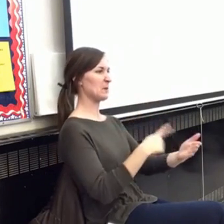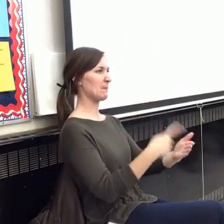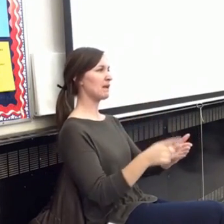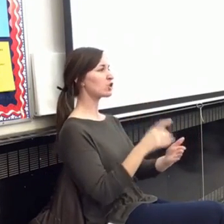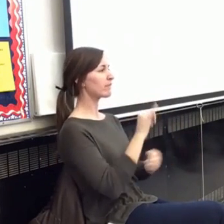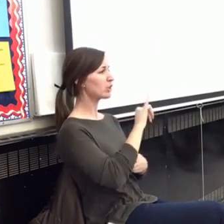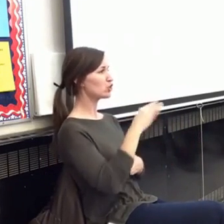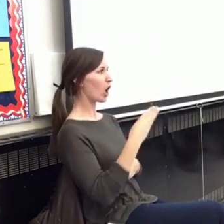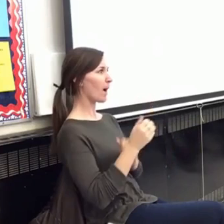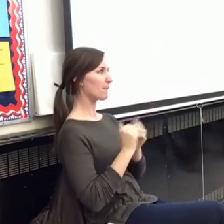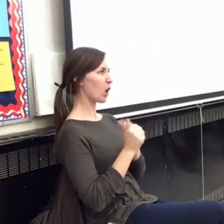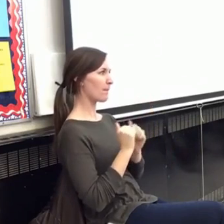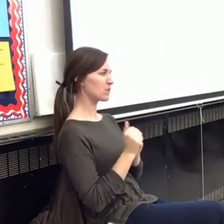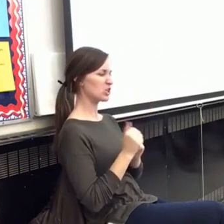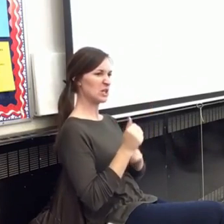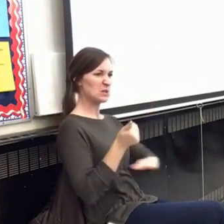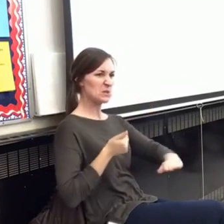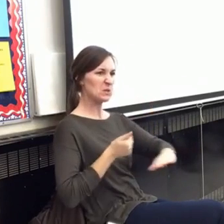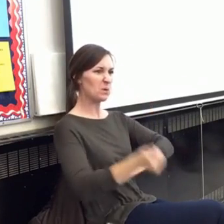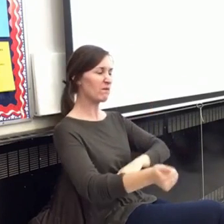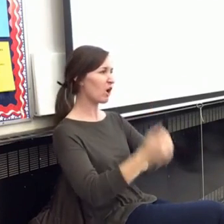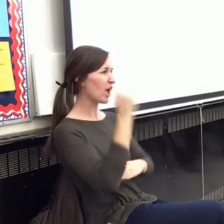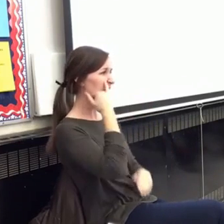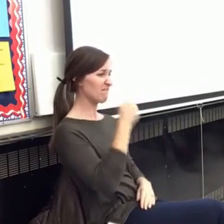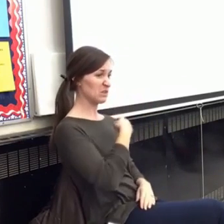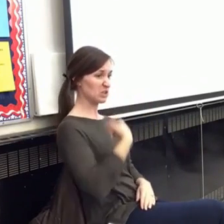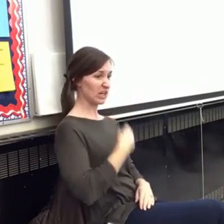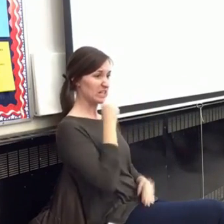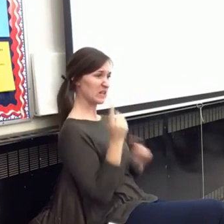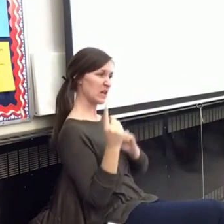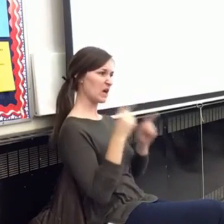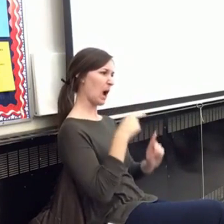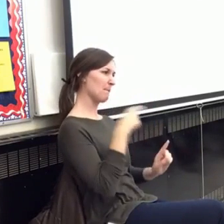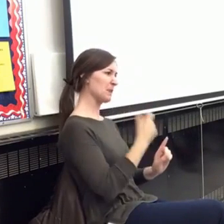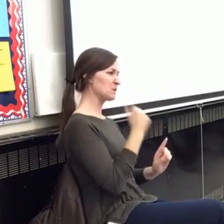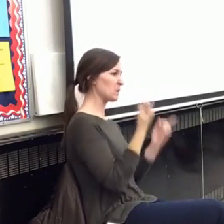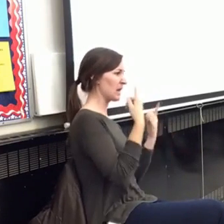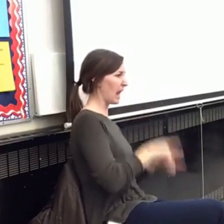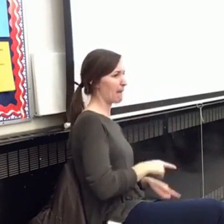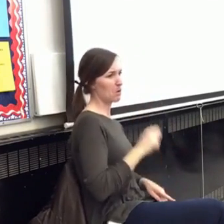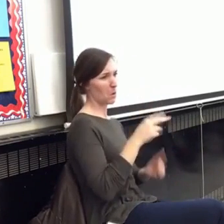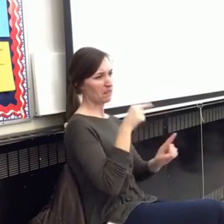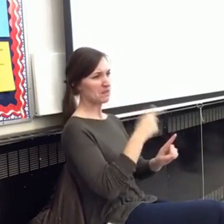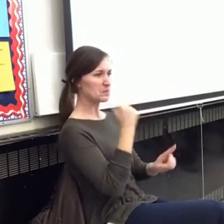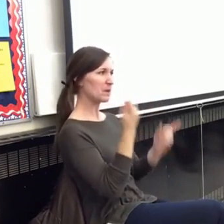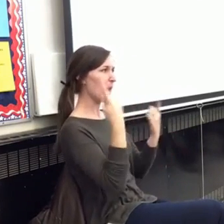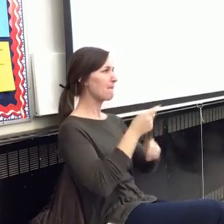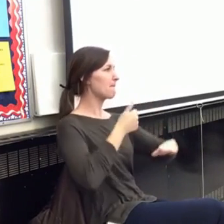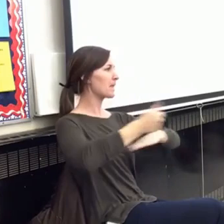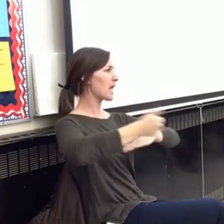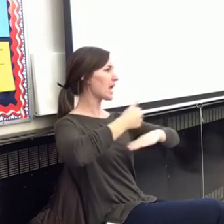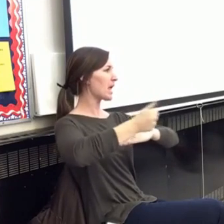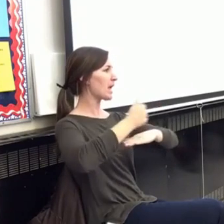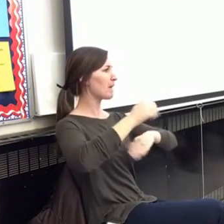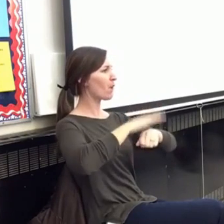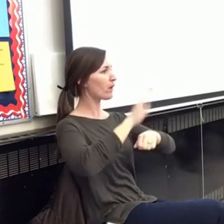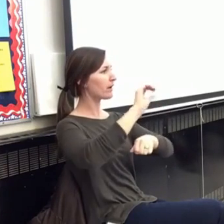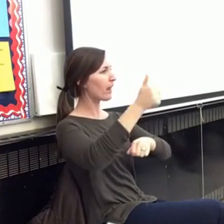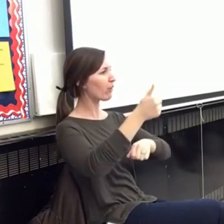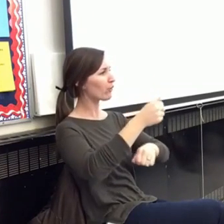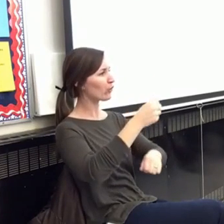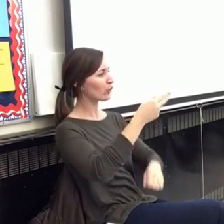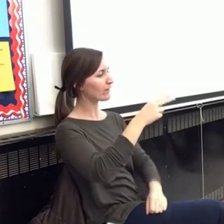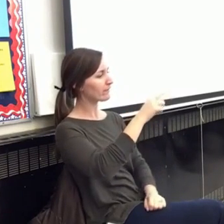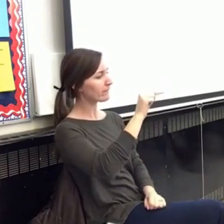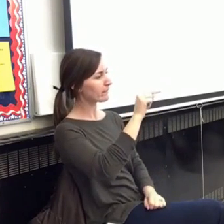competition. It's their fault. If the Chinese hadn't come, this thing wouldn't have happened, or this thing didn't happen. It's placing blame on another nationality for our